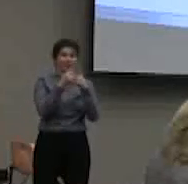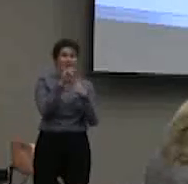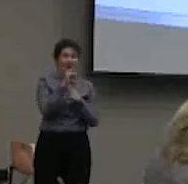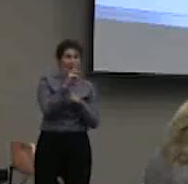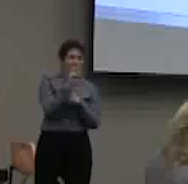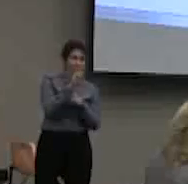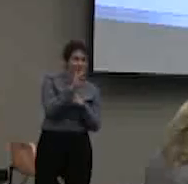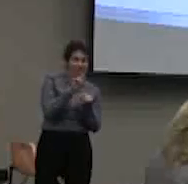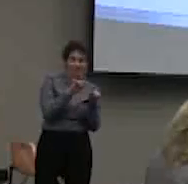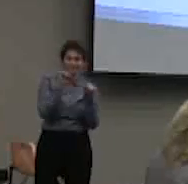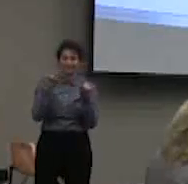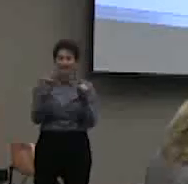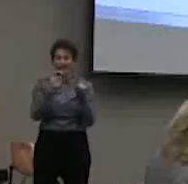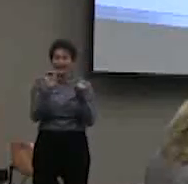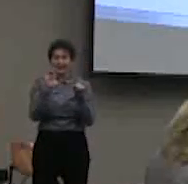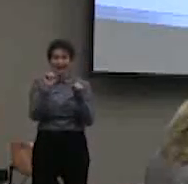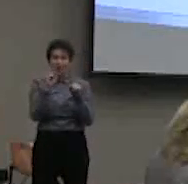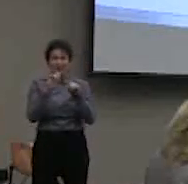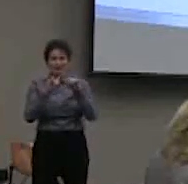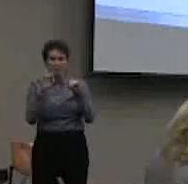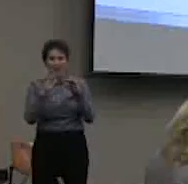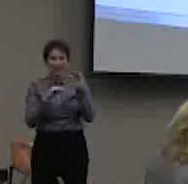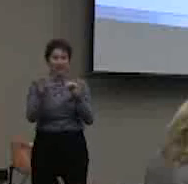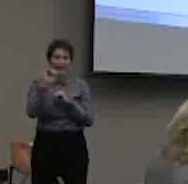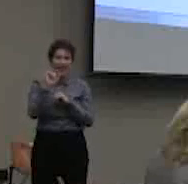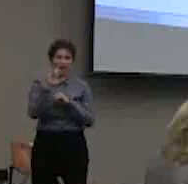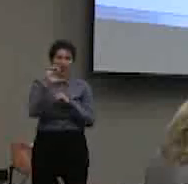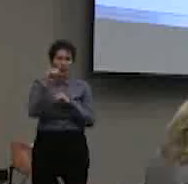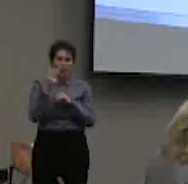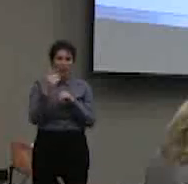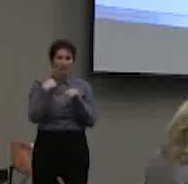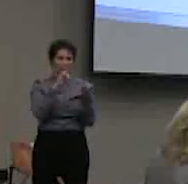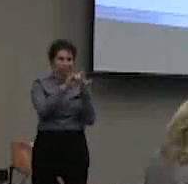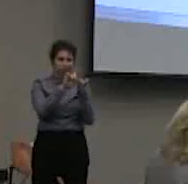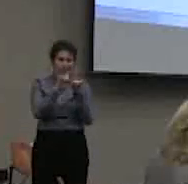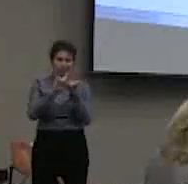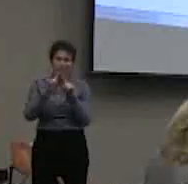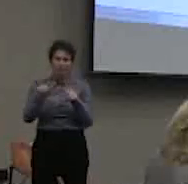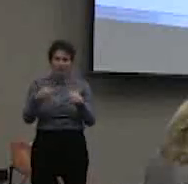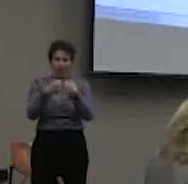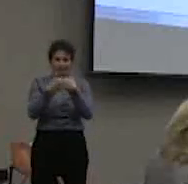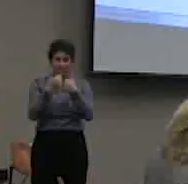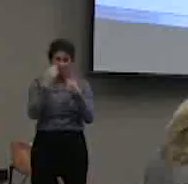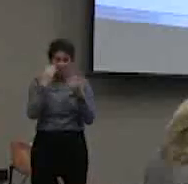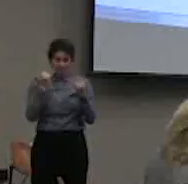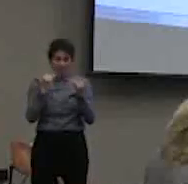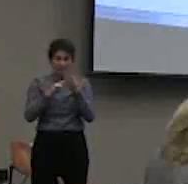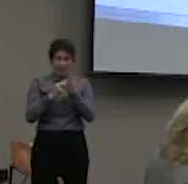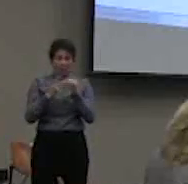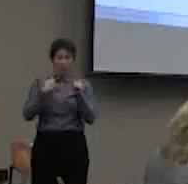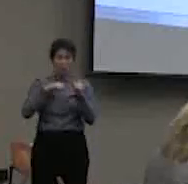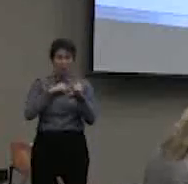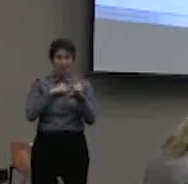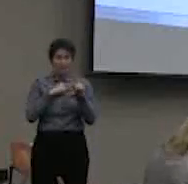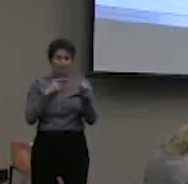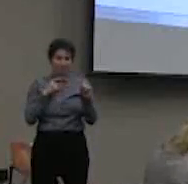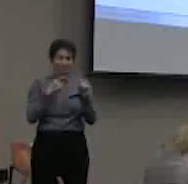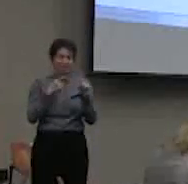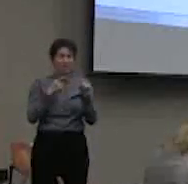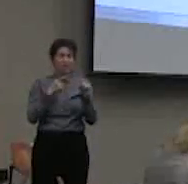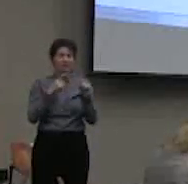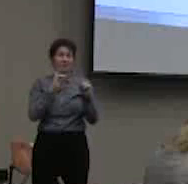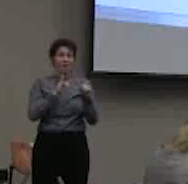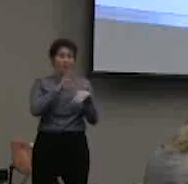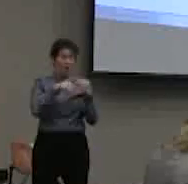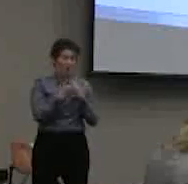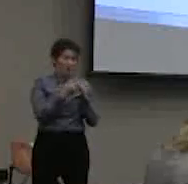are certainly different than the challenges of Caddo or Calcasieu. And so we are at a point now that the base coordination and